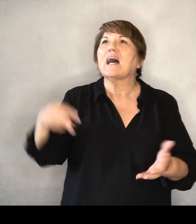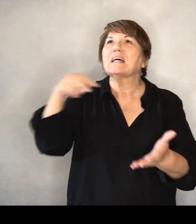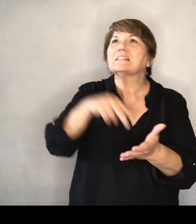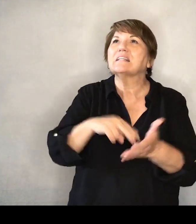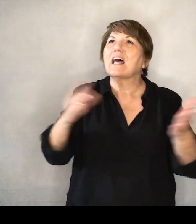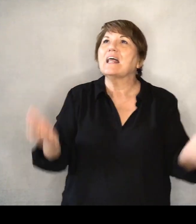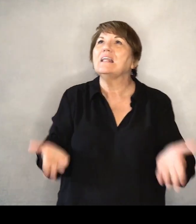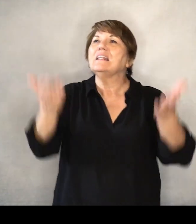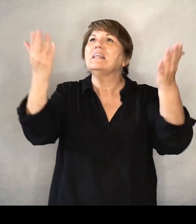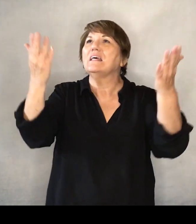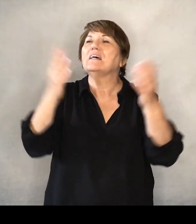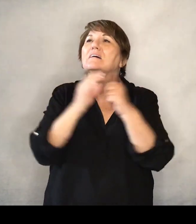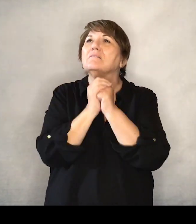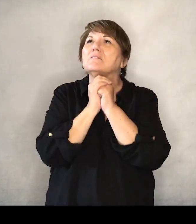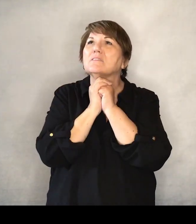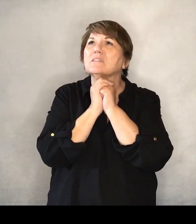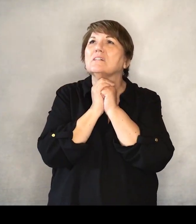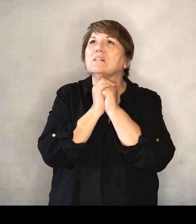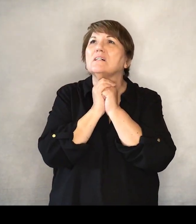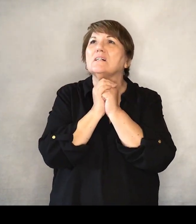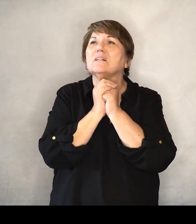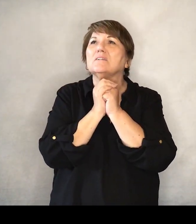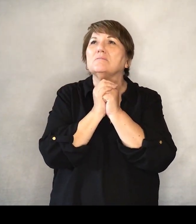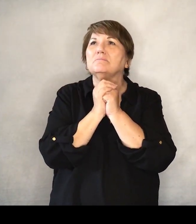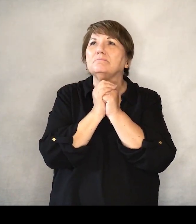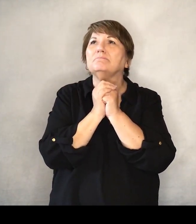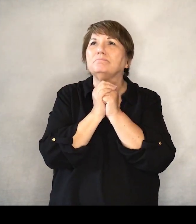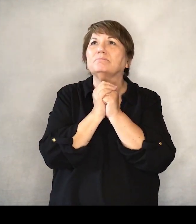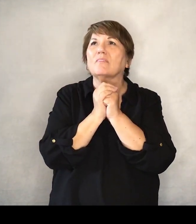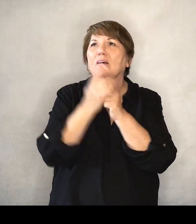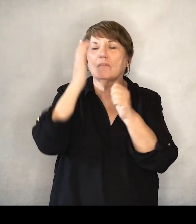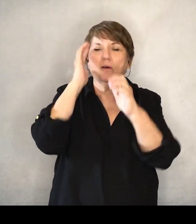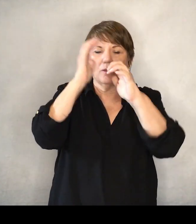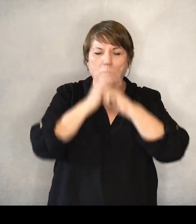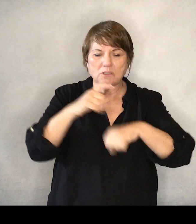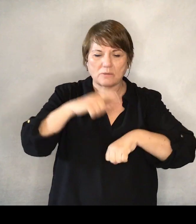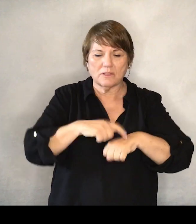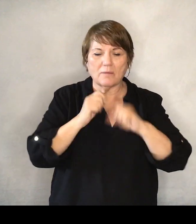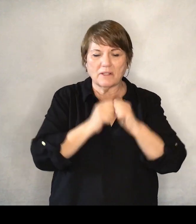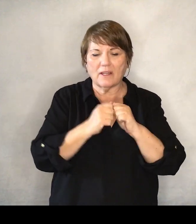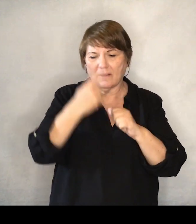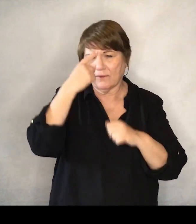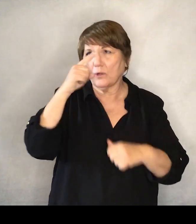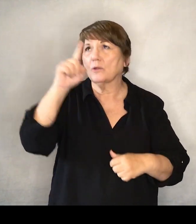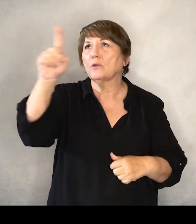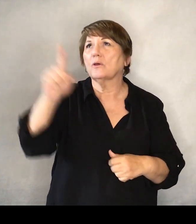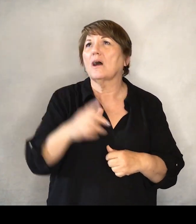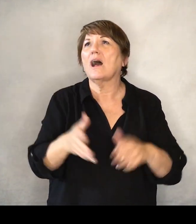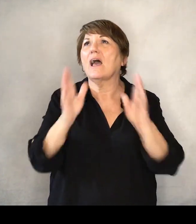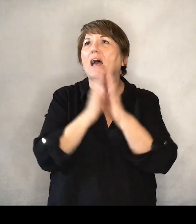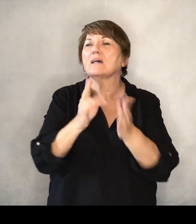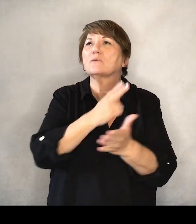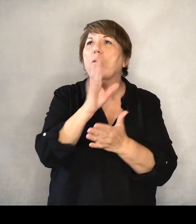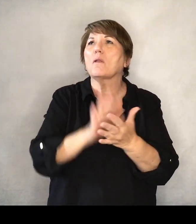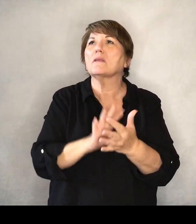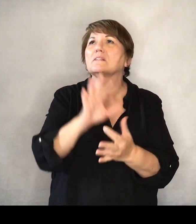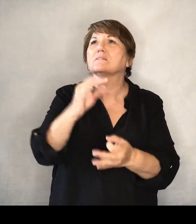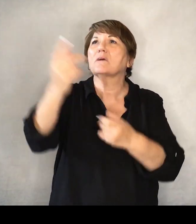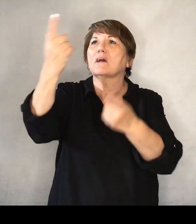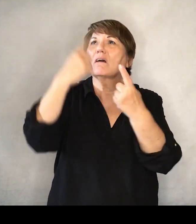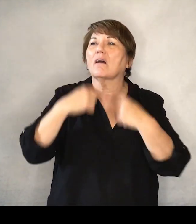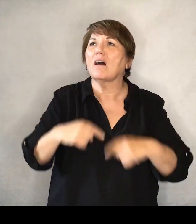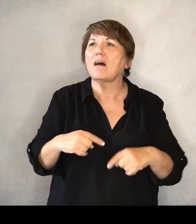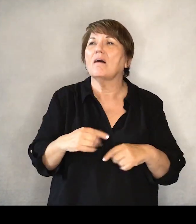up all that this service offers today to you. And I ask that your Holy Spirit